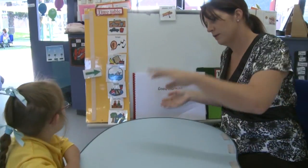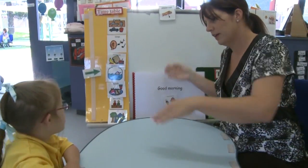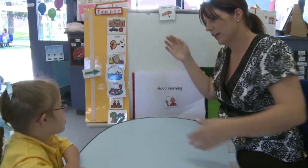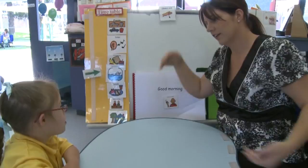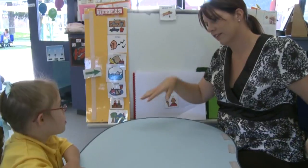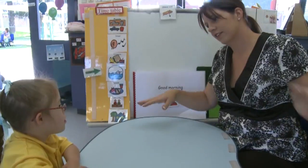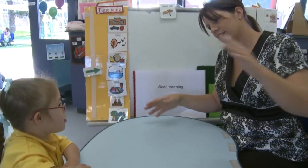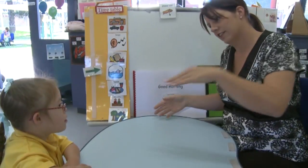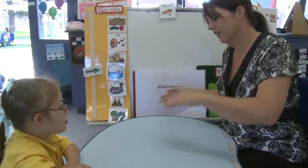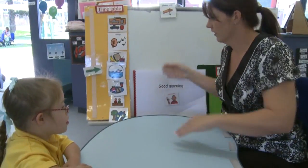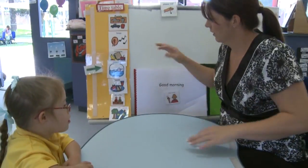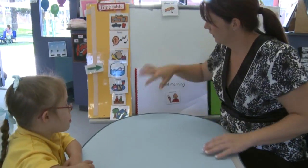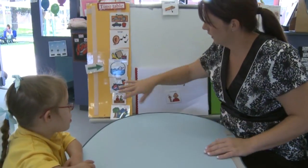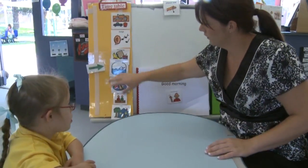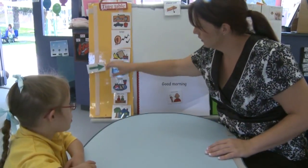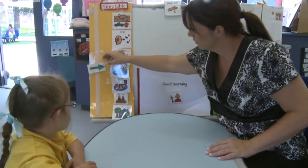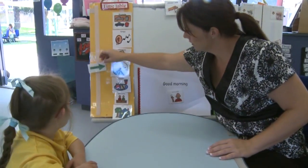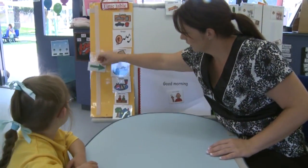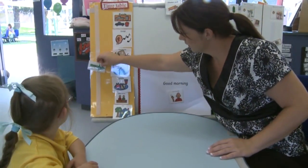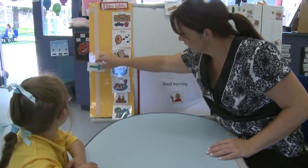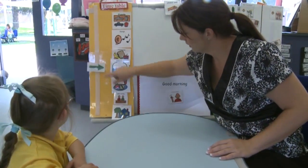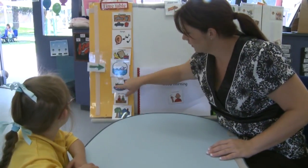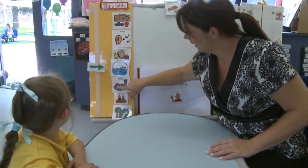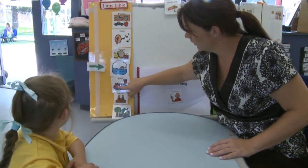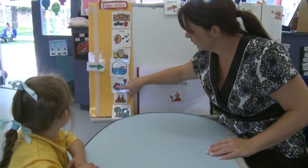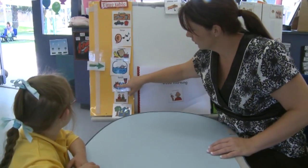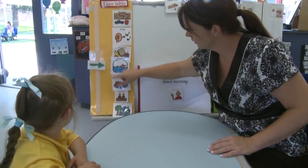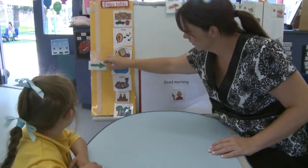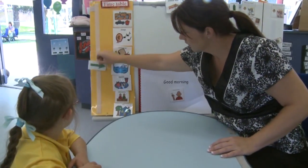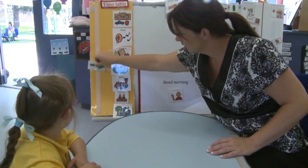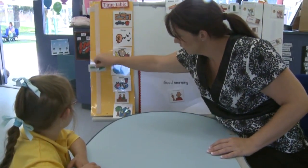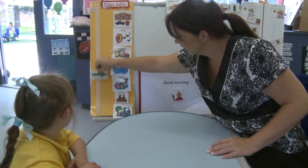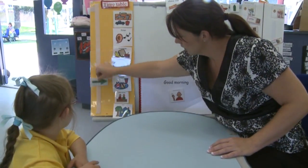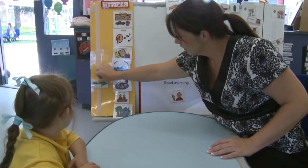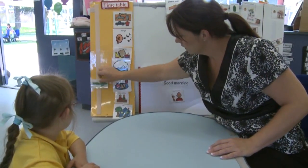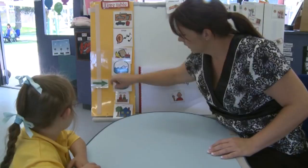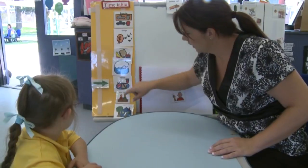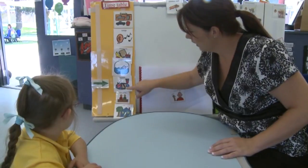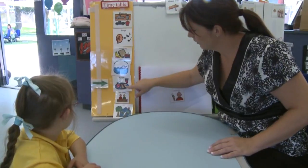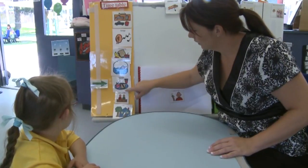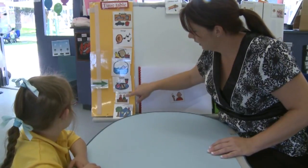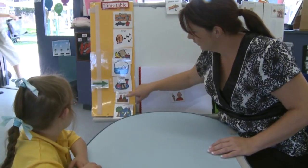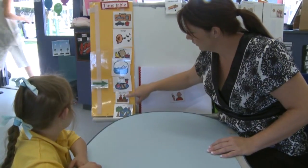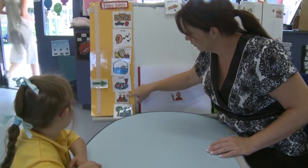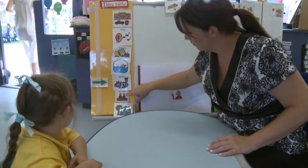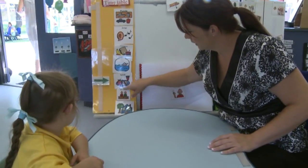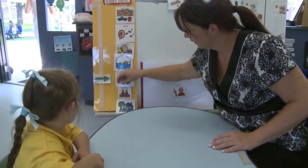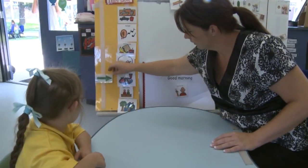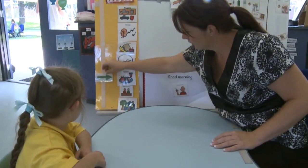swimming. And then after swimming, it's lunch. And after lunch, it will be